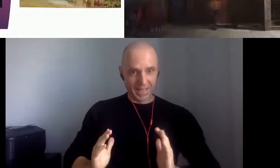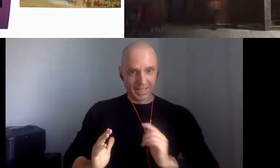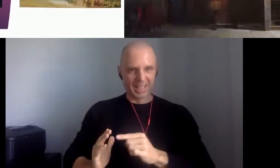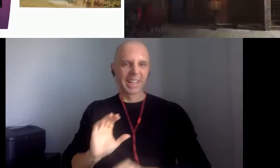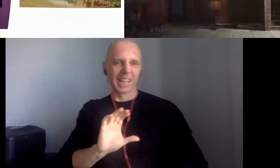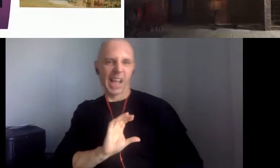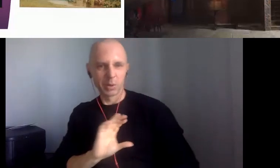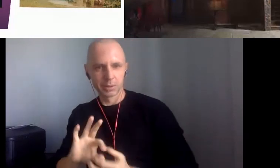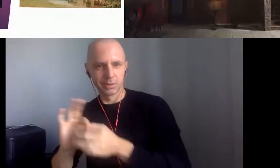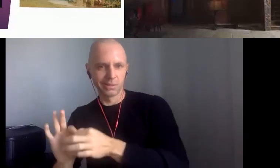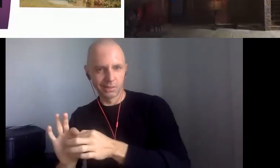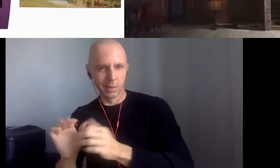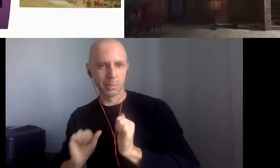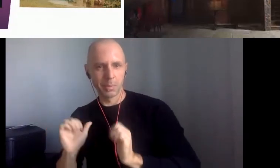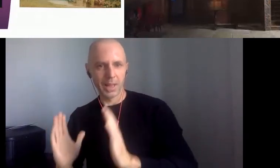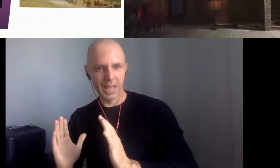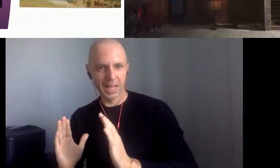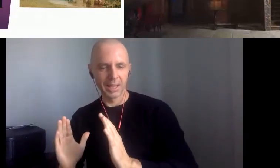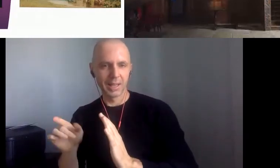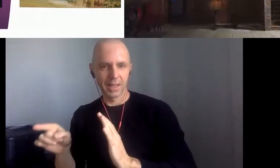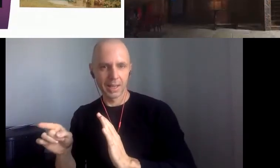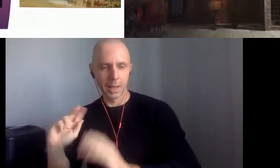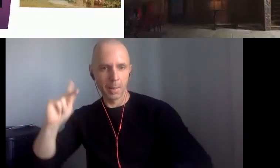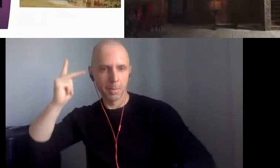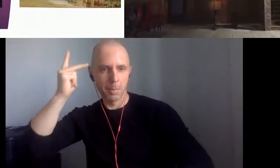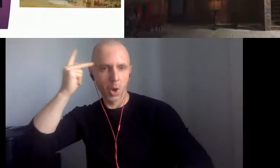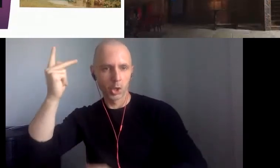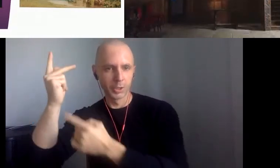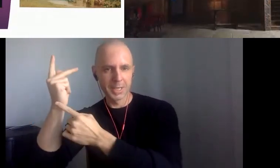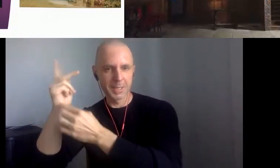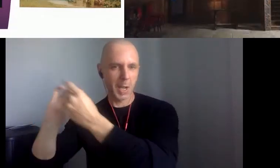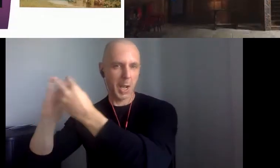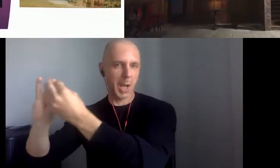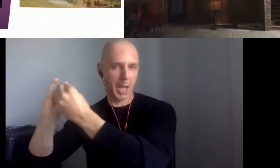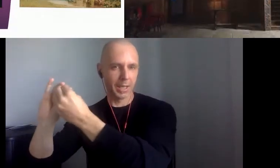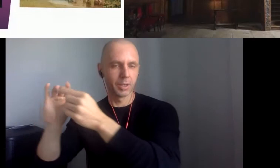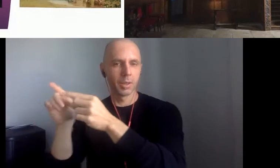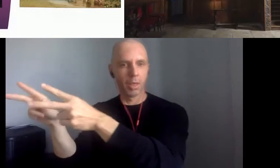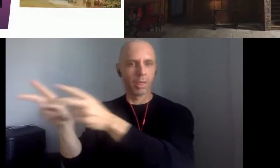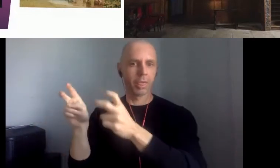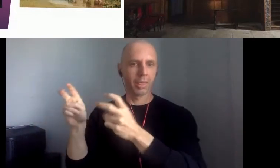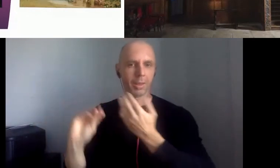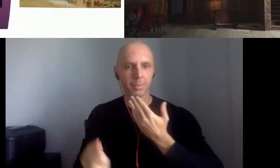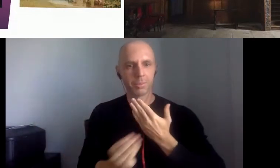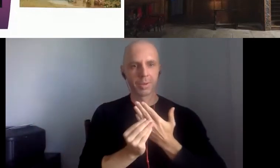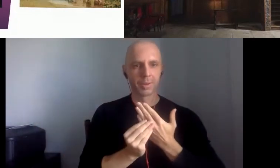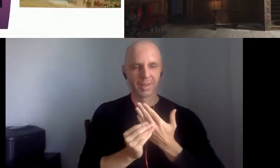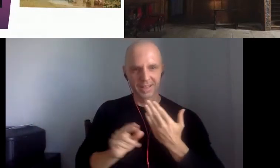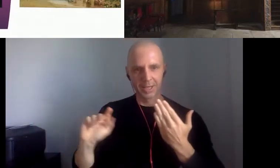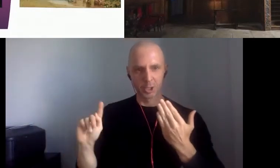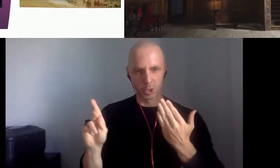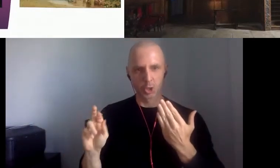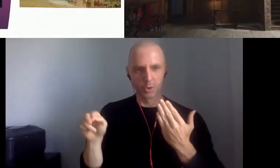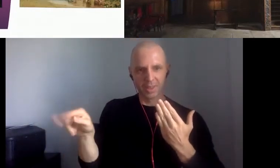So I think Turner's chosen those lines very, very deliberately. They're on his mind when he's thinking about Hurst-on-Zoo Castle, when he's thinking about